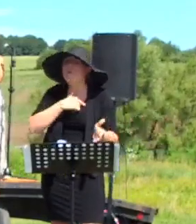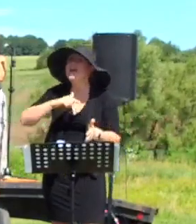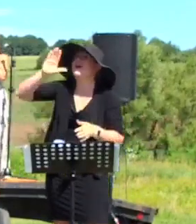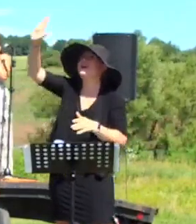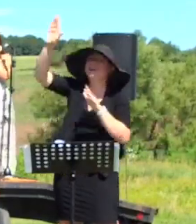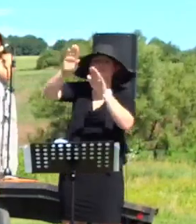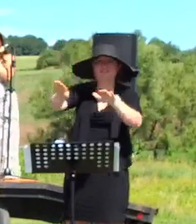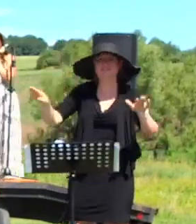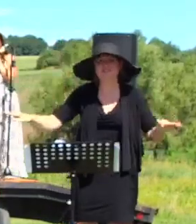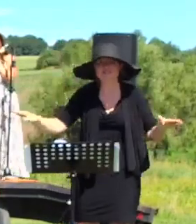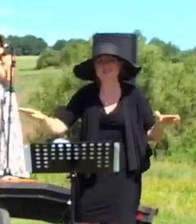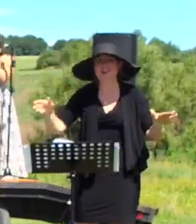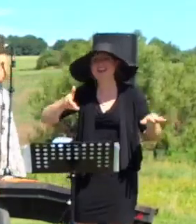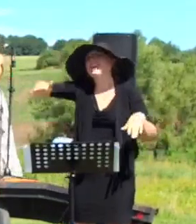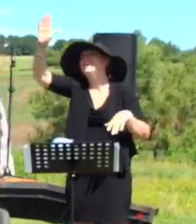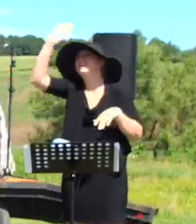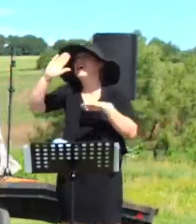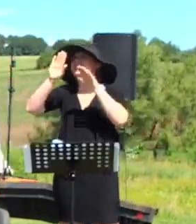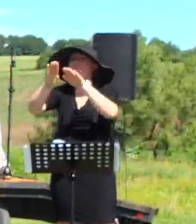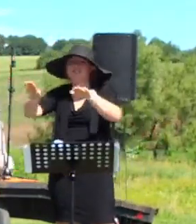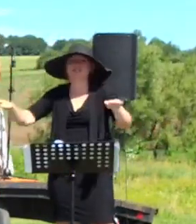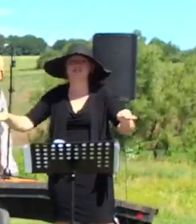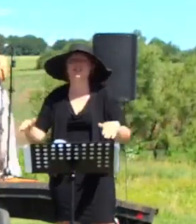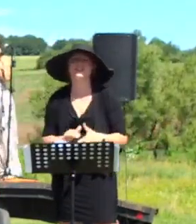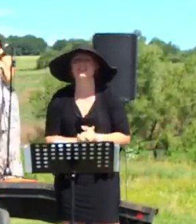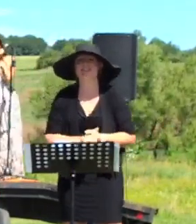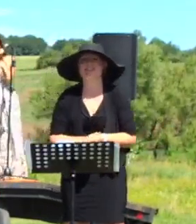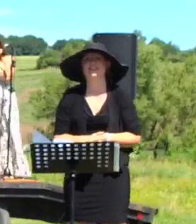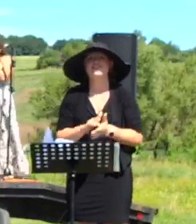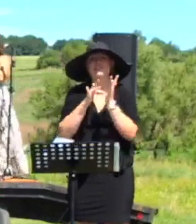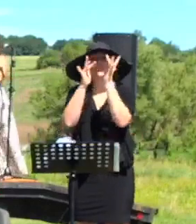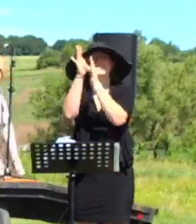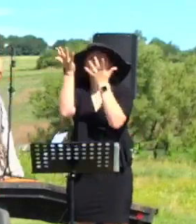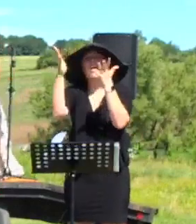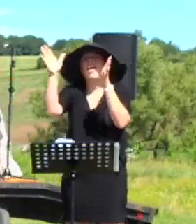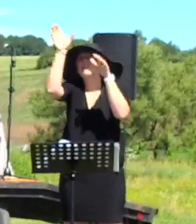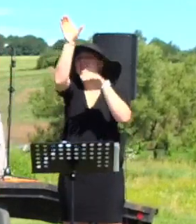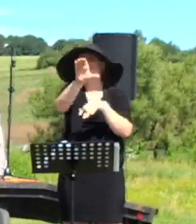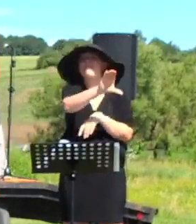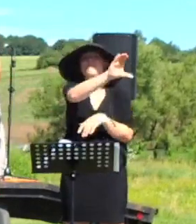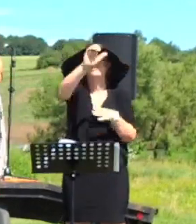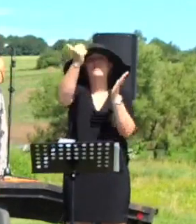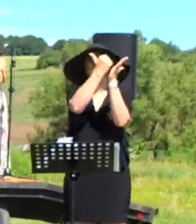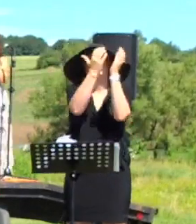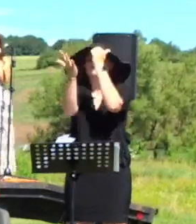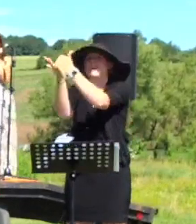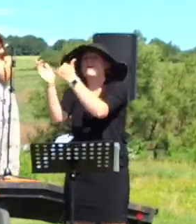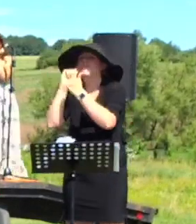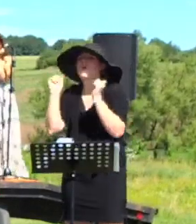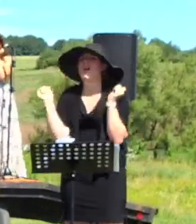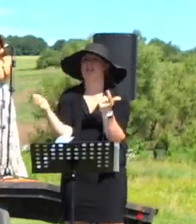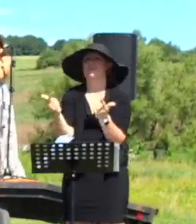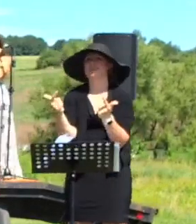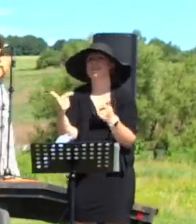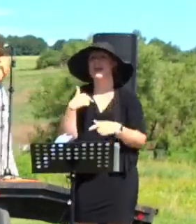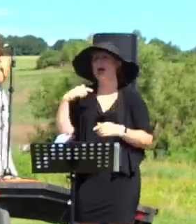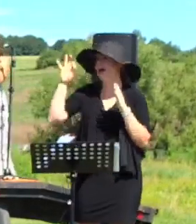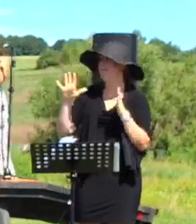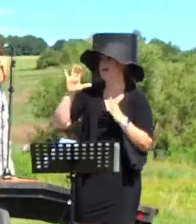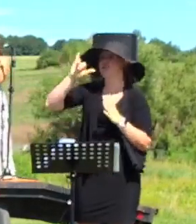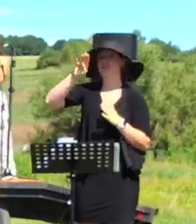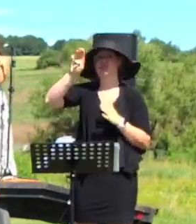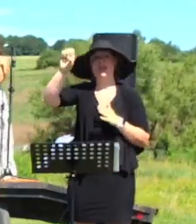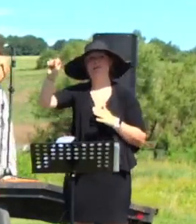are God's children. So, yep, I am Pastor James. I think he did it because I always forget